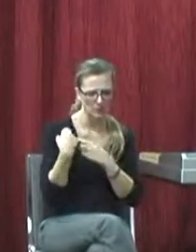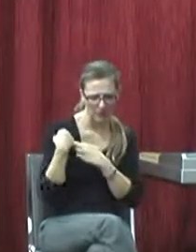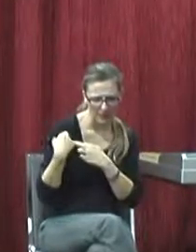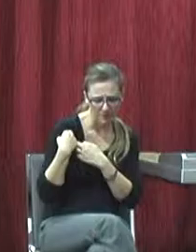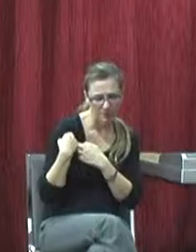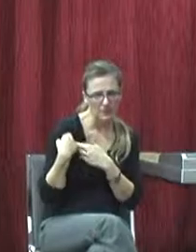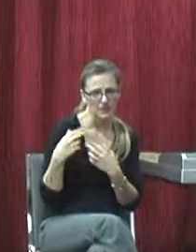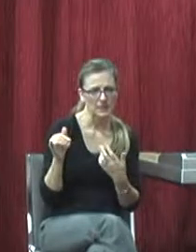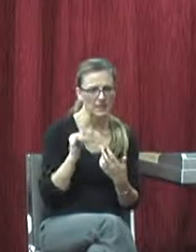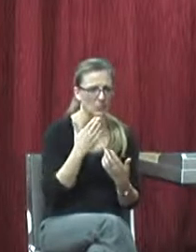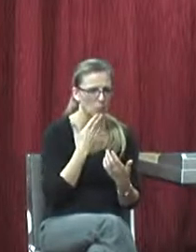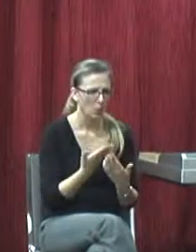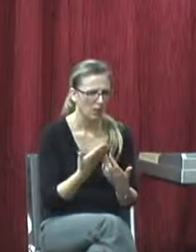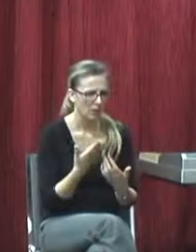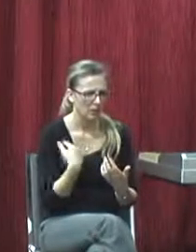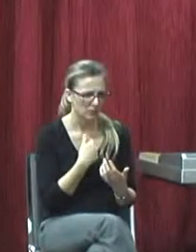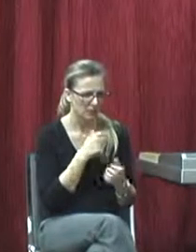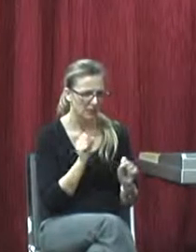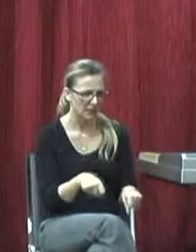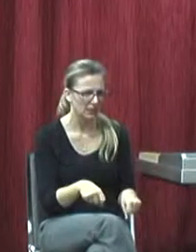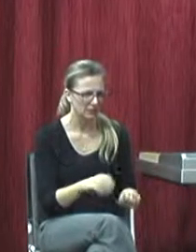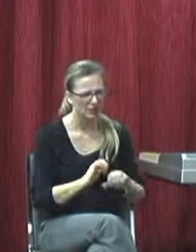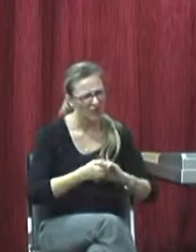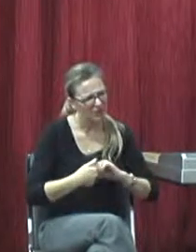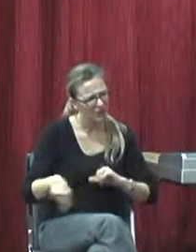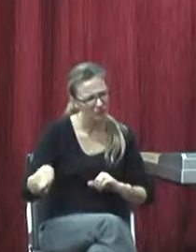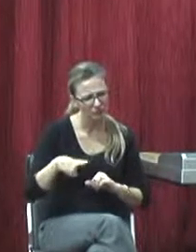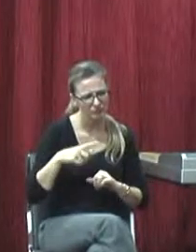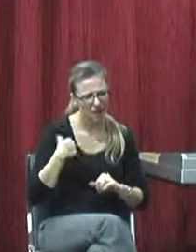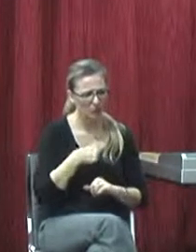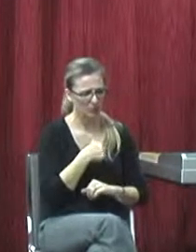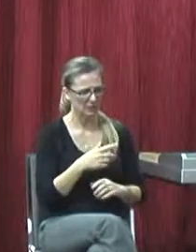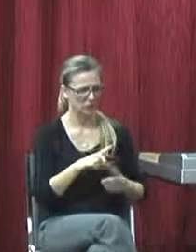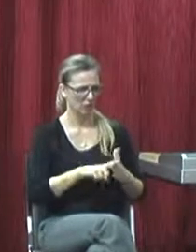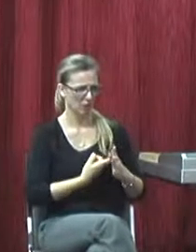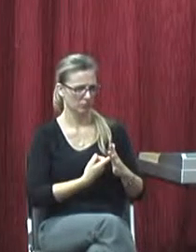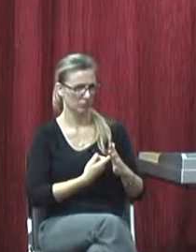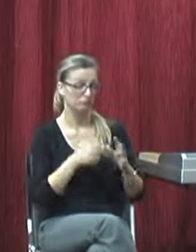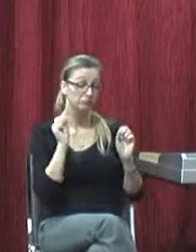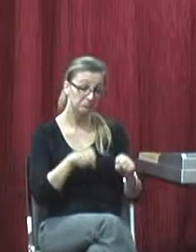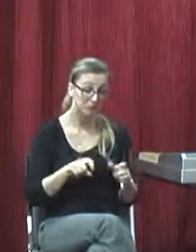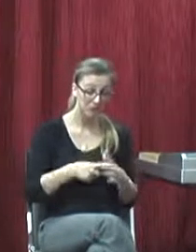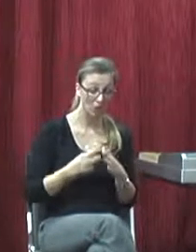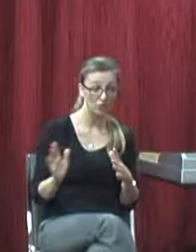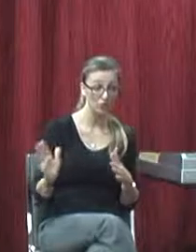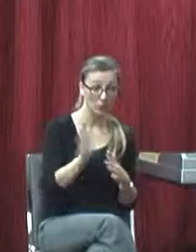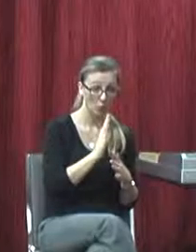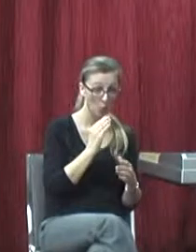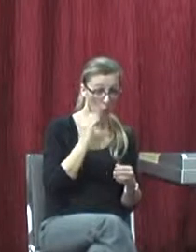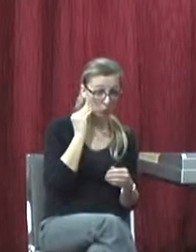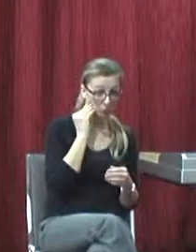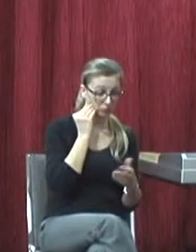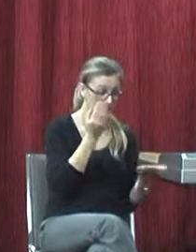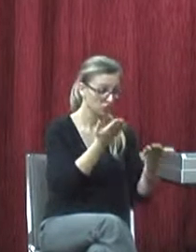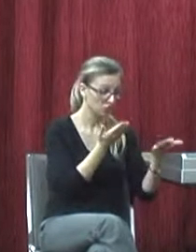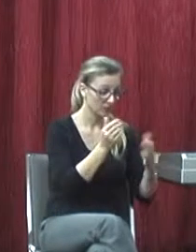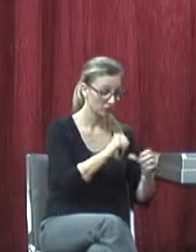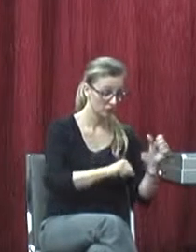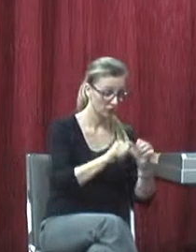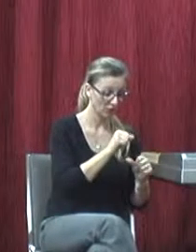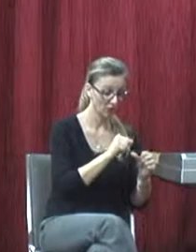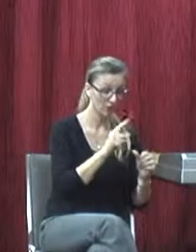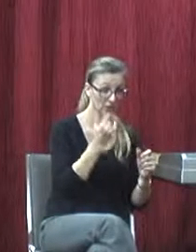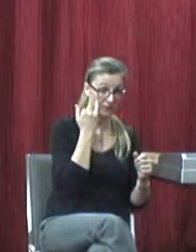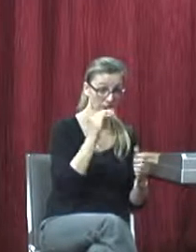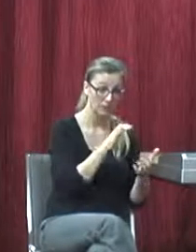responsibly and as well as we can. So how do you start? Well, you can start in your home. Be a servant to each other if you're married.